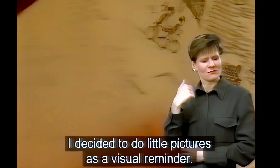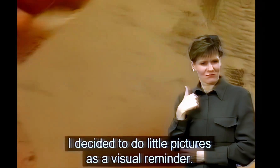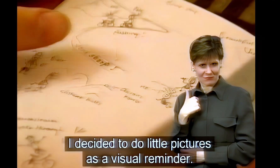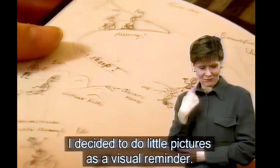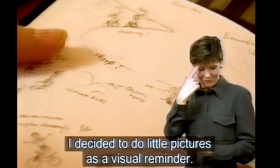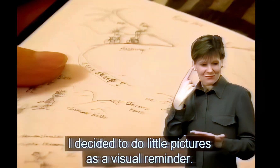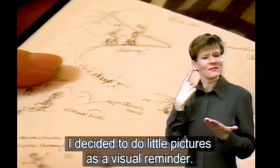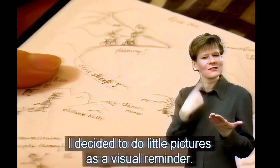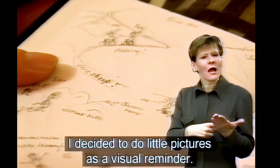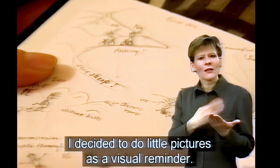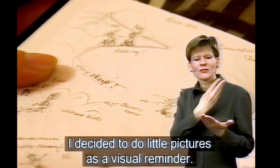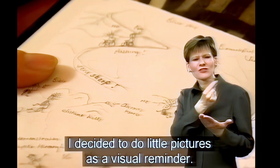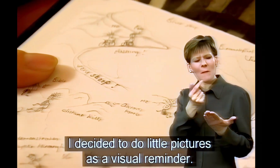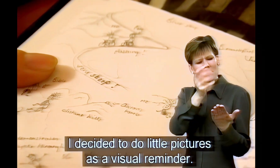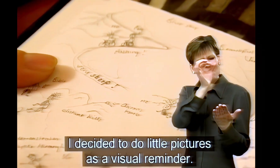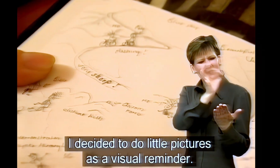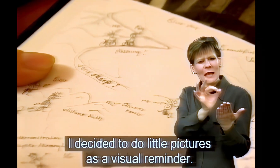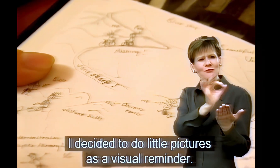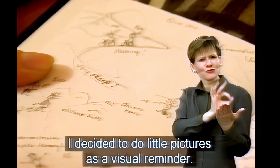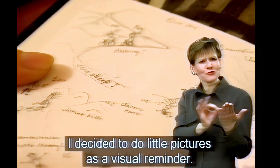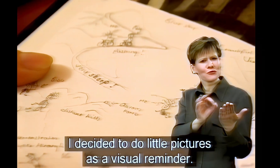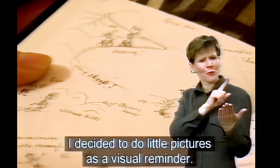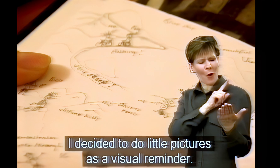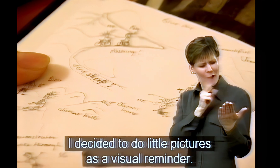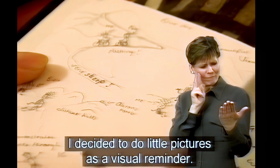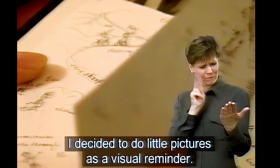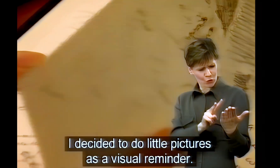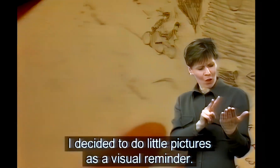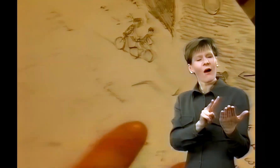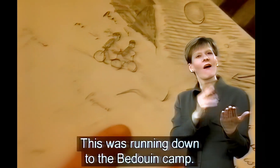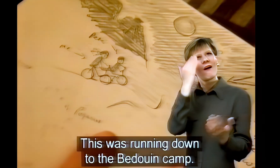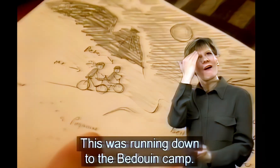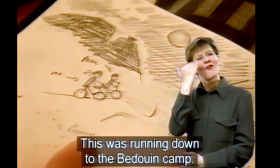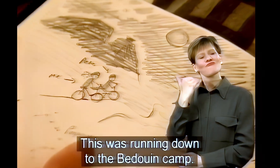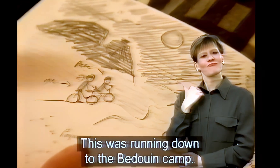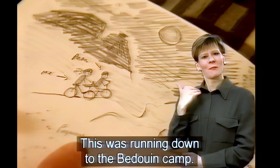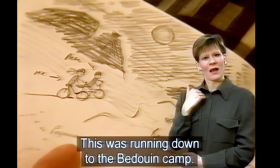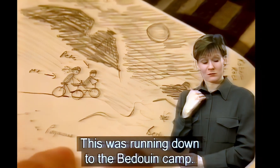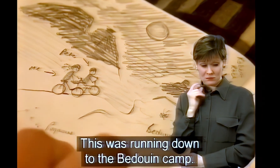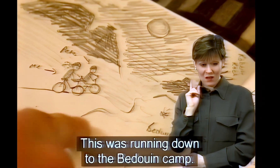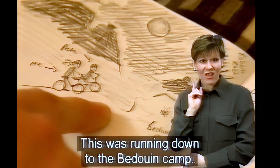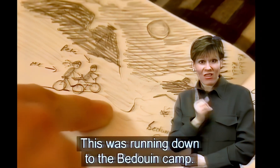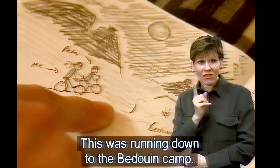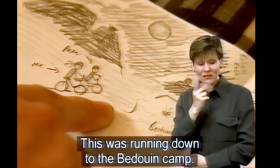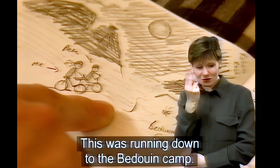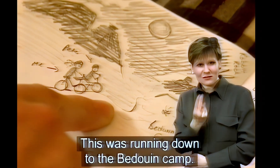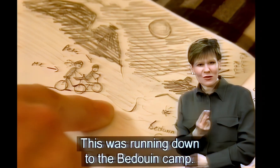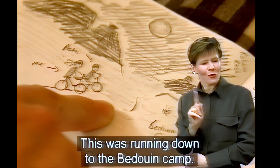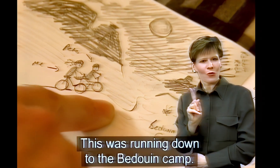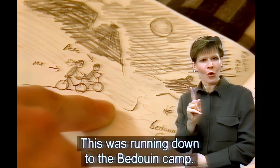I decided to do little pictures just as a sort of visual reminder. And this was actually running down to the